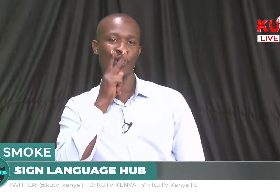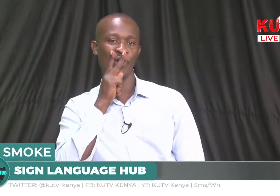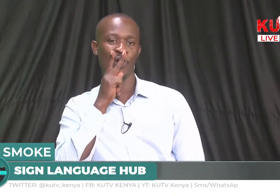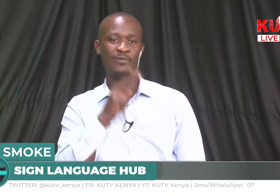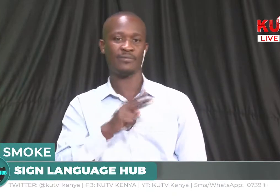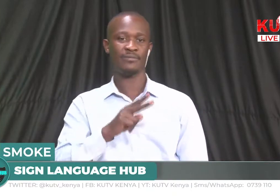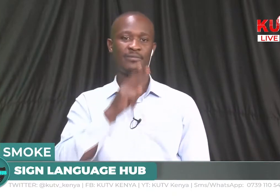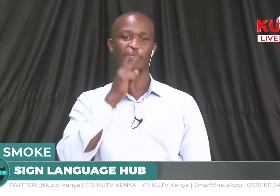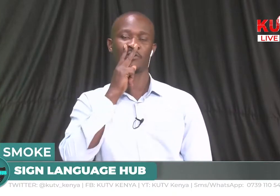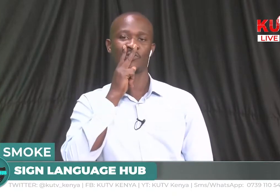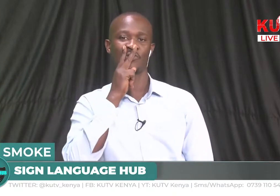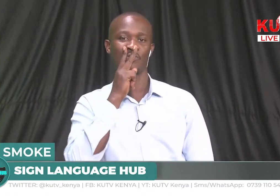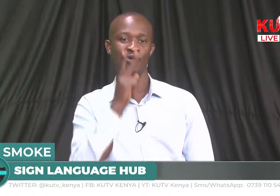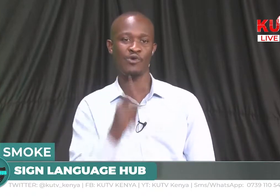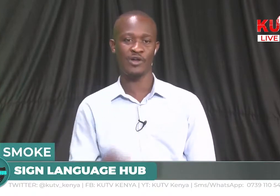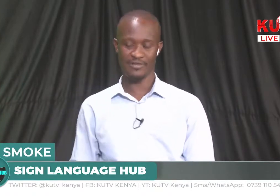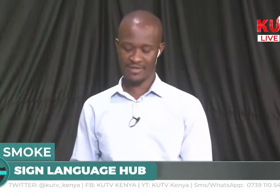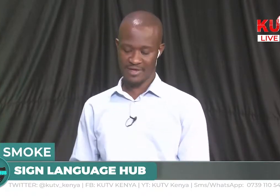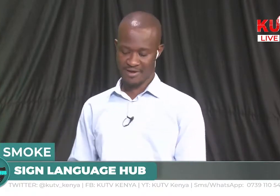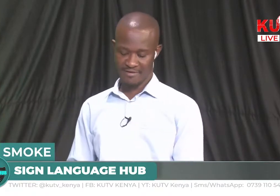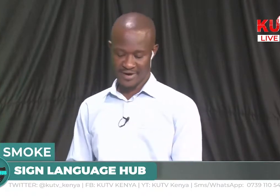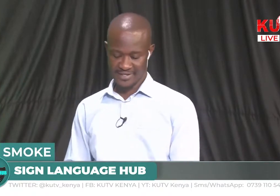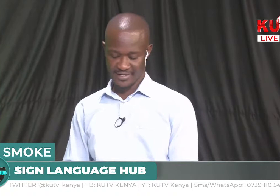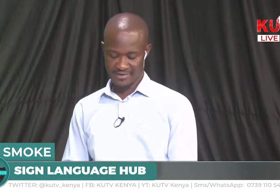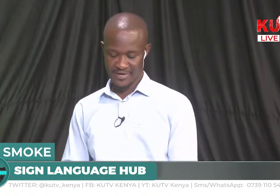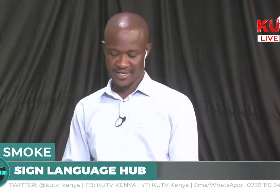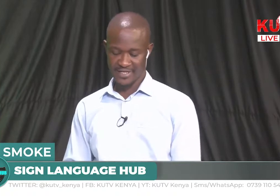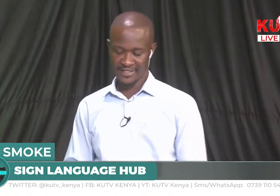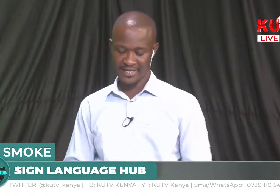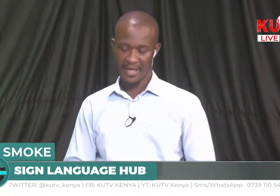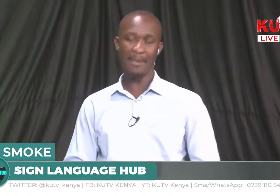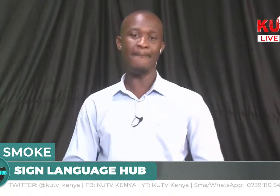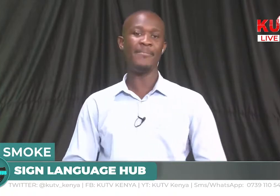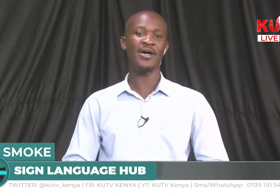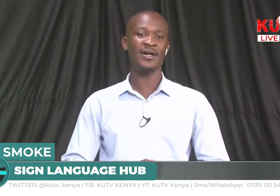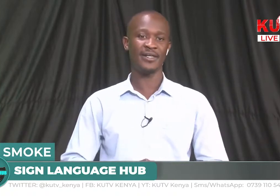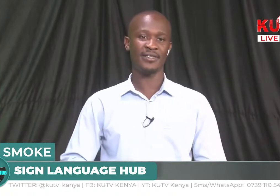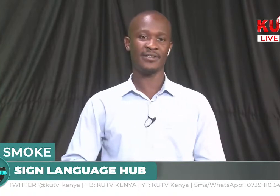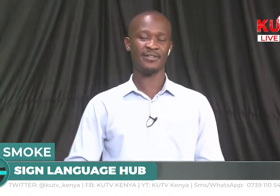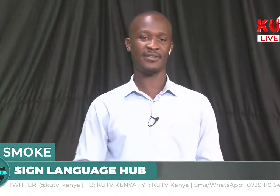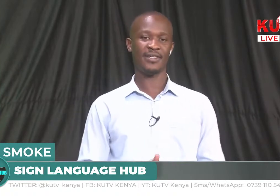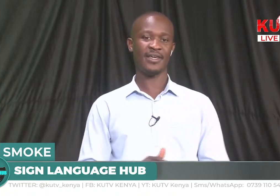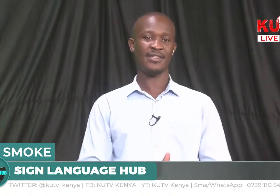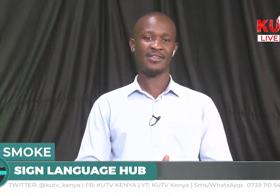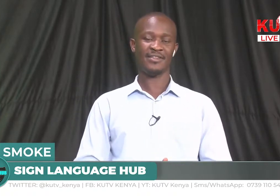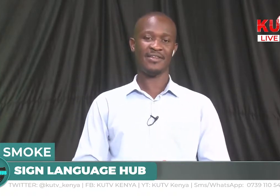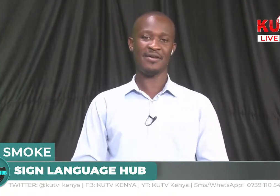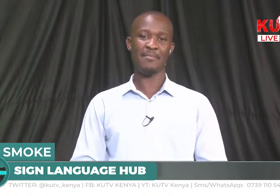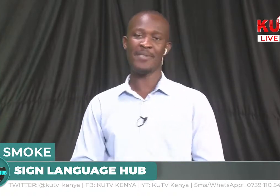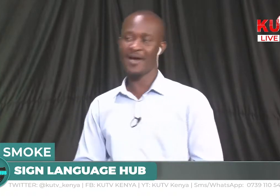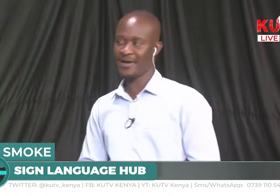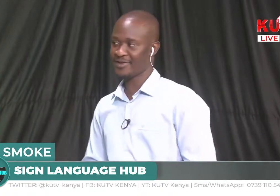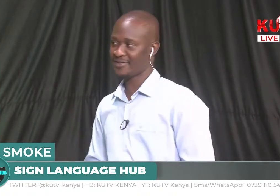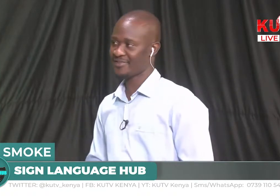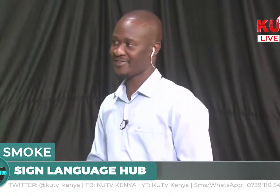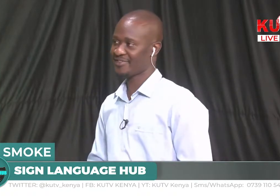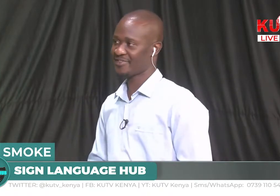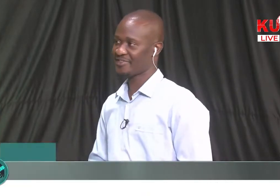Smoke. Smoke. All right, another one is bang. Okay? Bang.